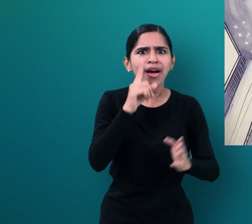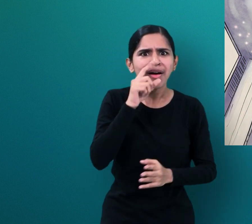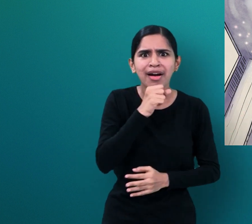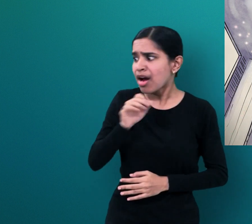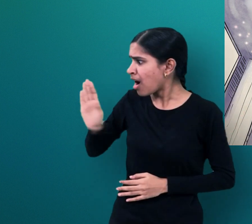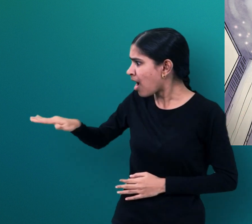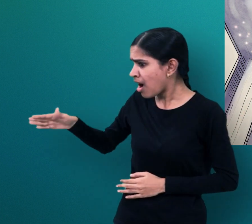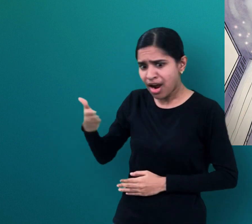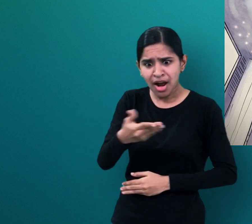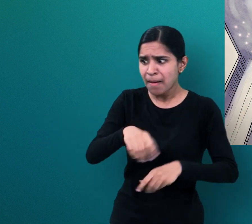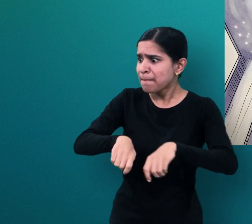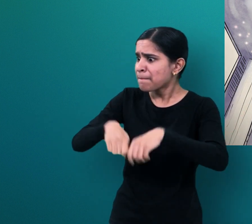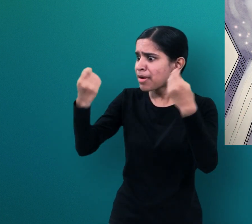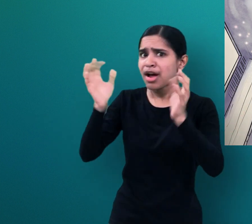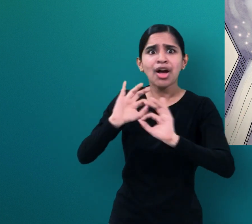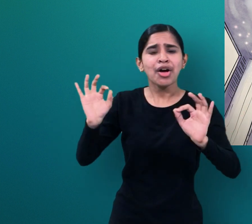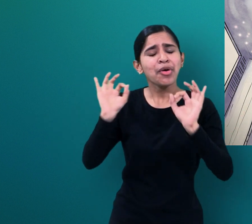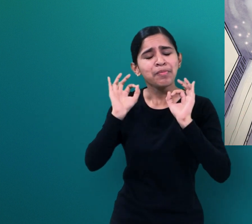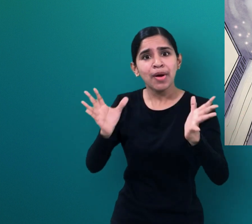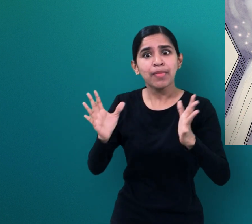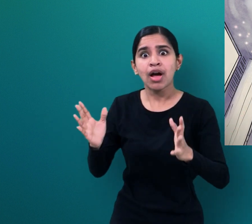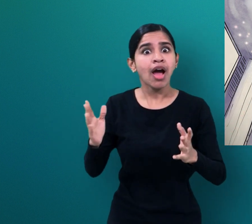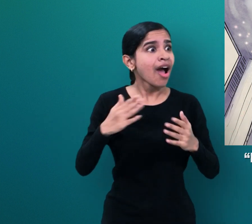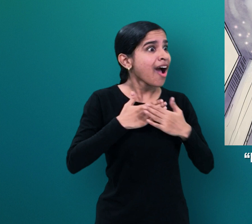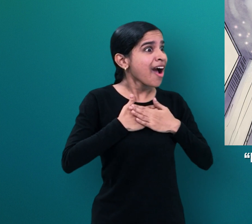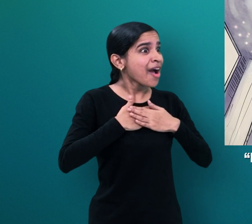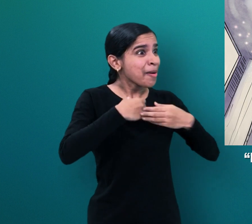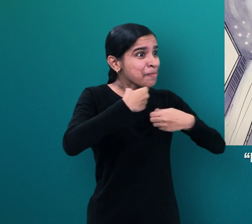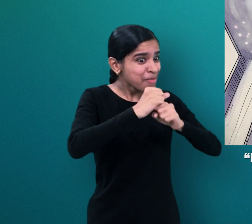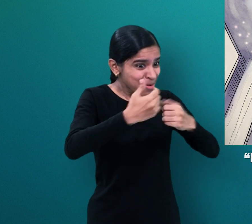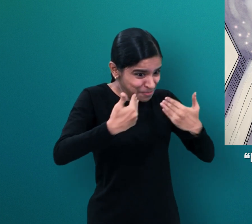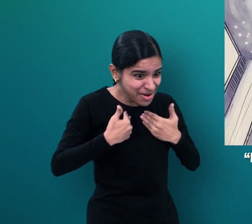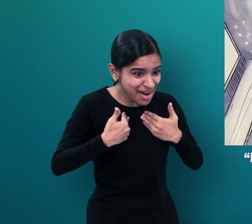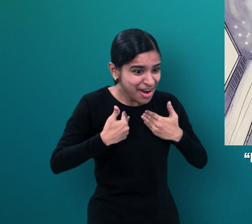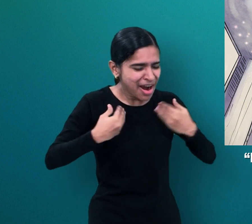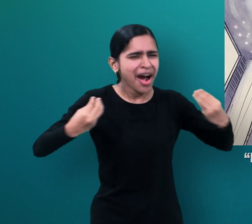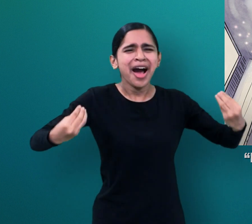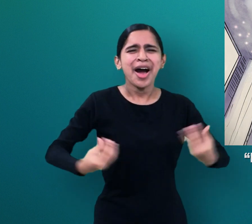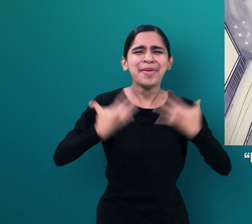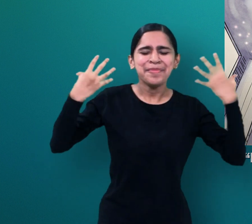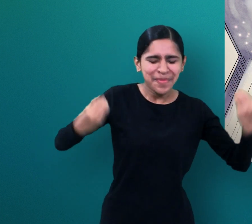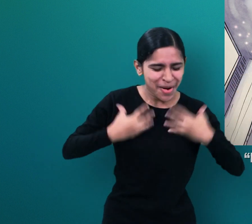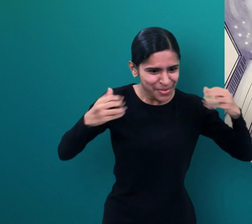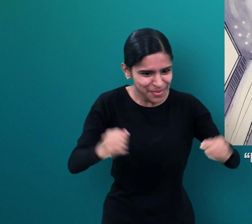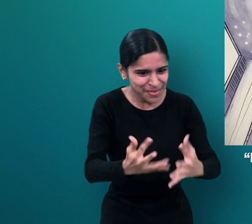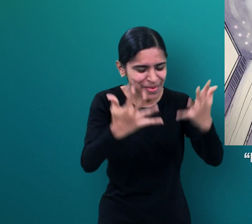It didn't break, little Aski, said Ambi with glee. I did it, Ambi, I made it,